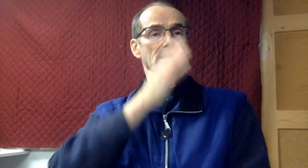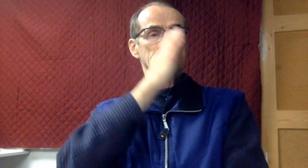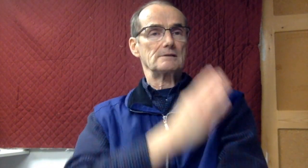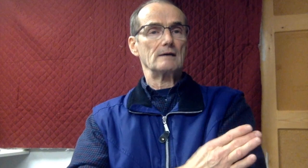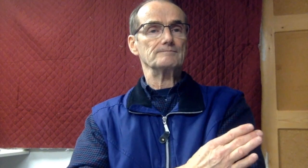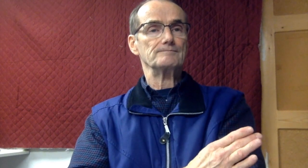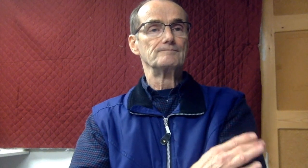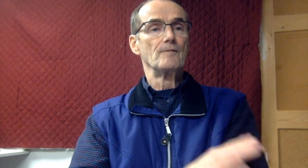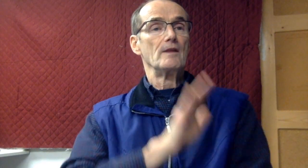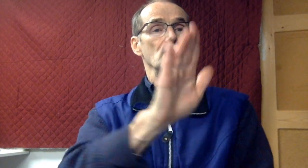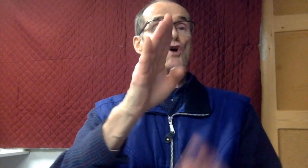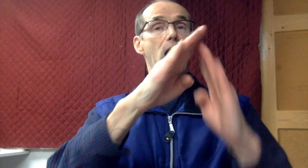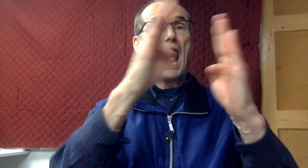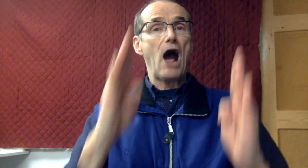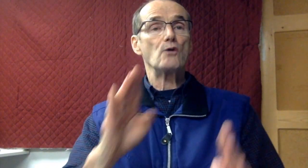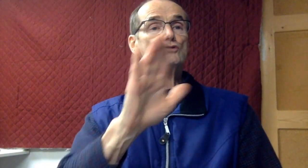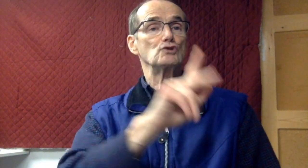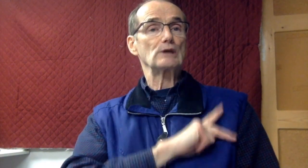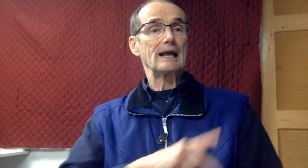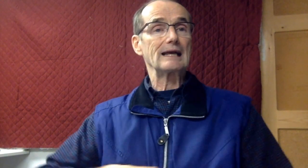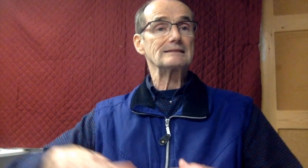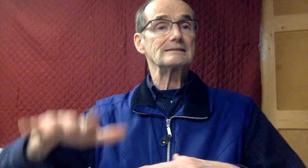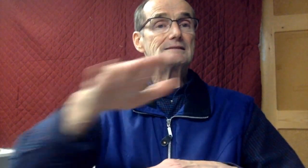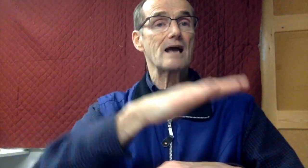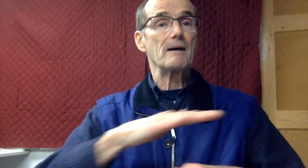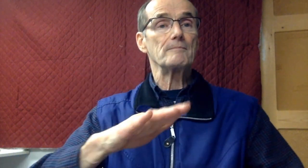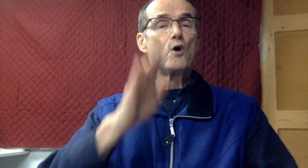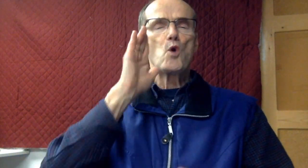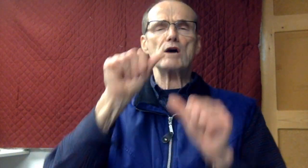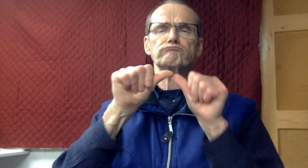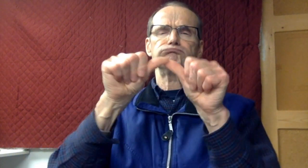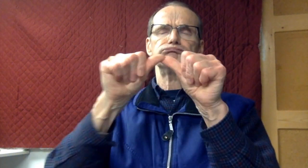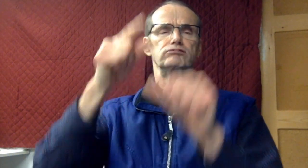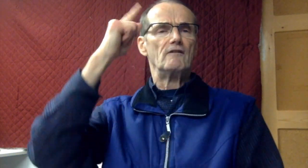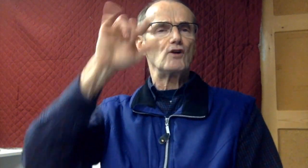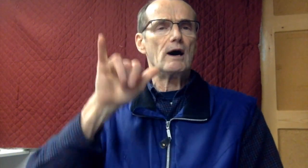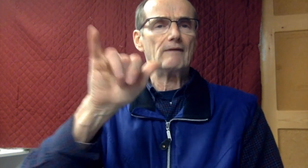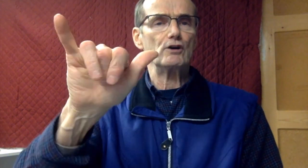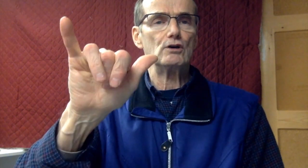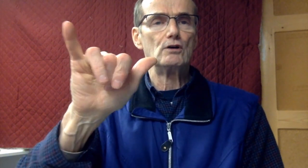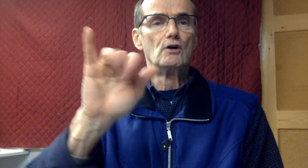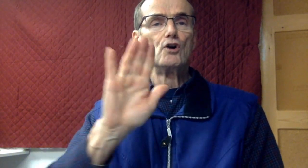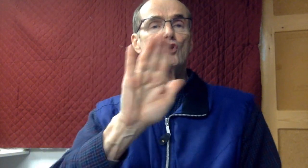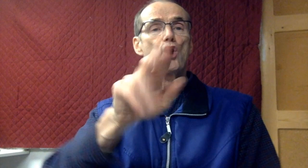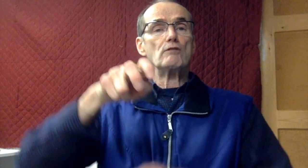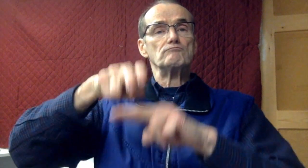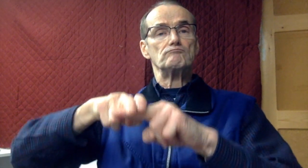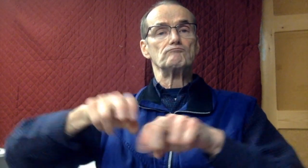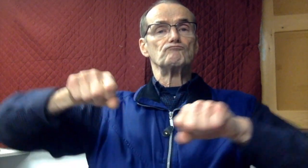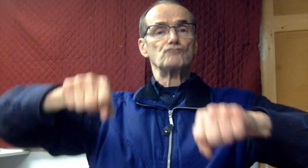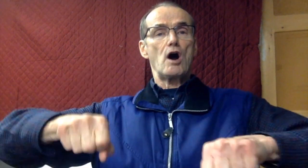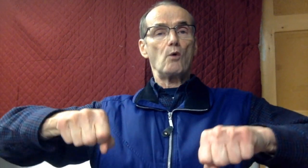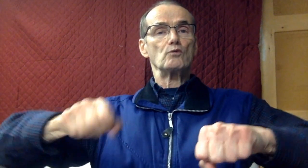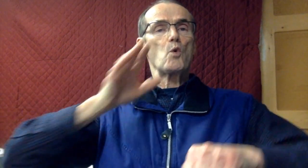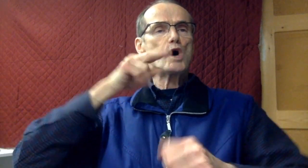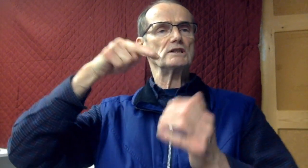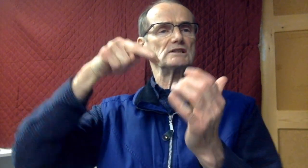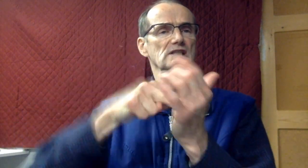I will be a father to him, and he shall be a son to me. Your house and your kingdom shall endure forever